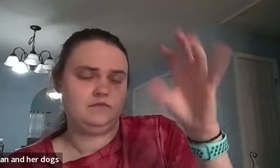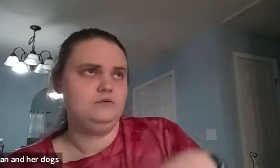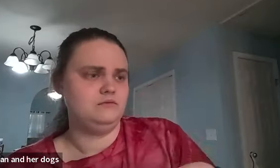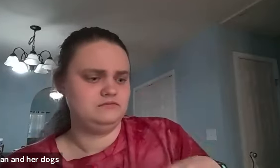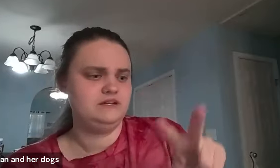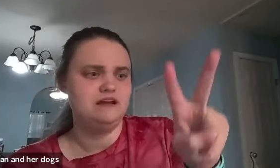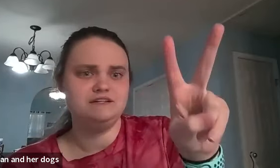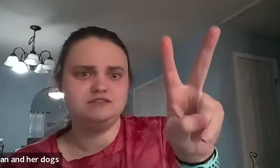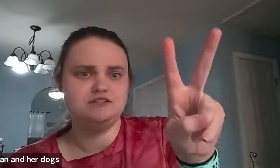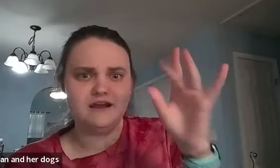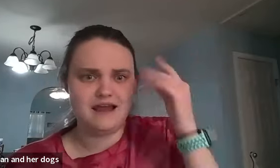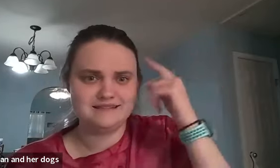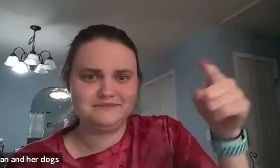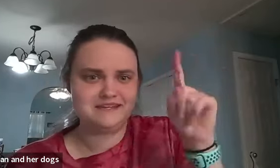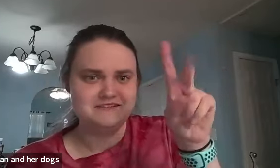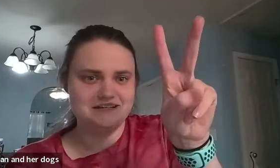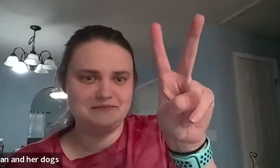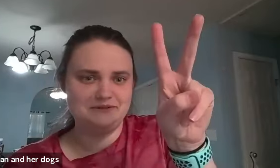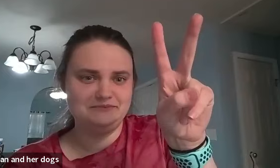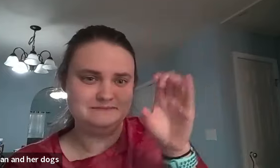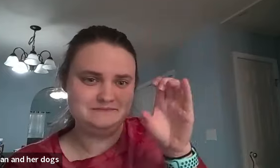Oh, what did I do? Sorry, I skipped ahead to the next number.